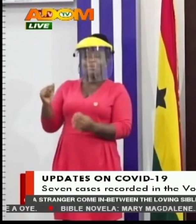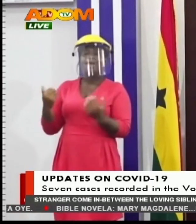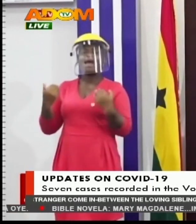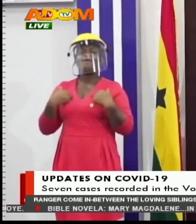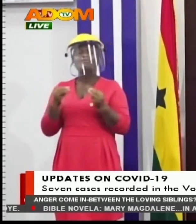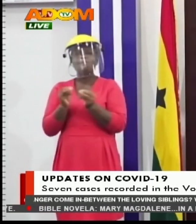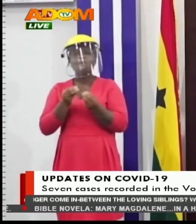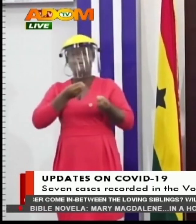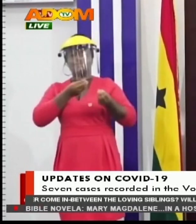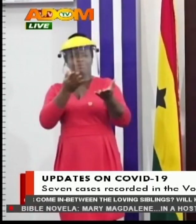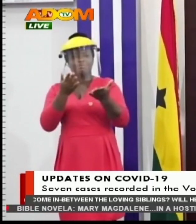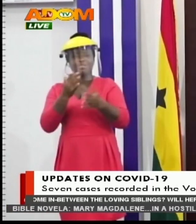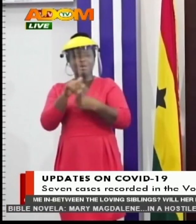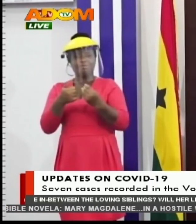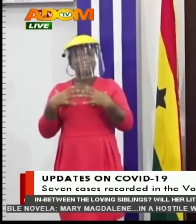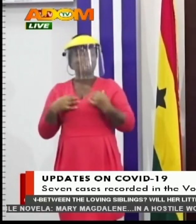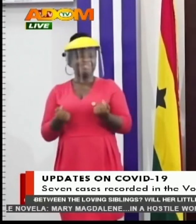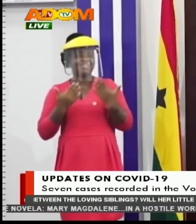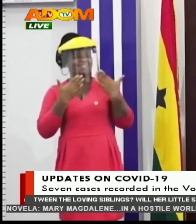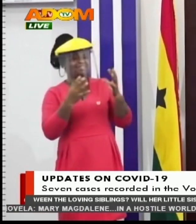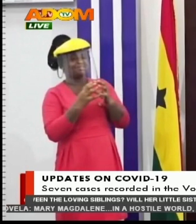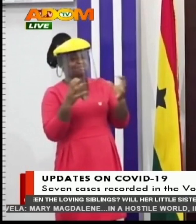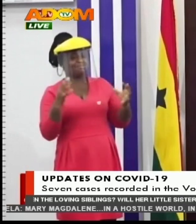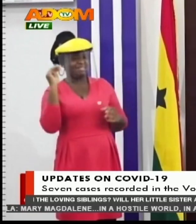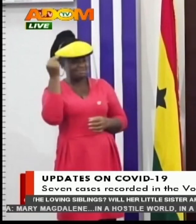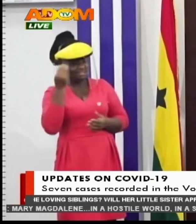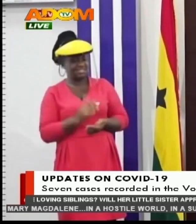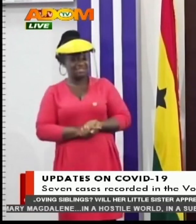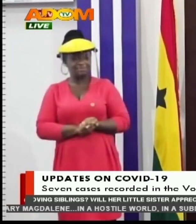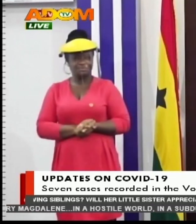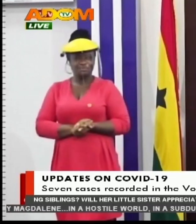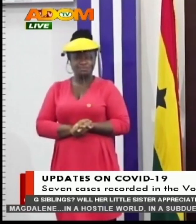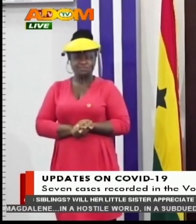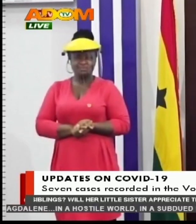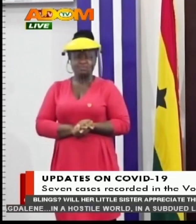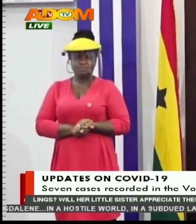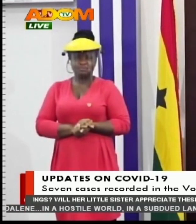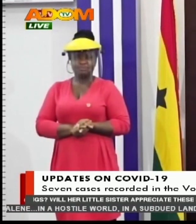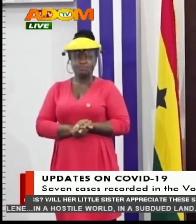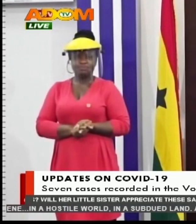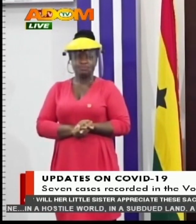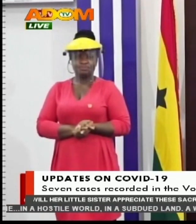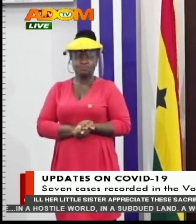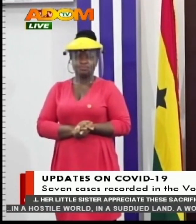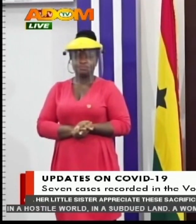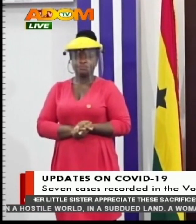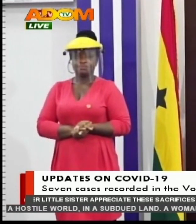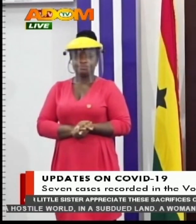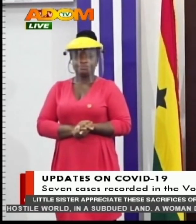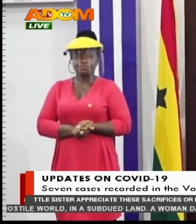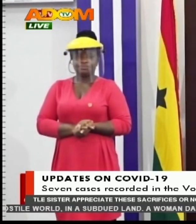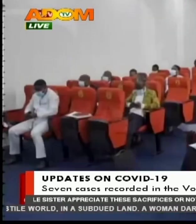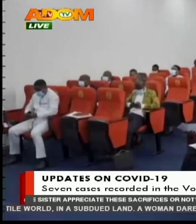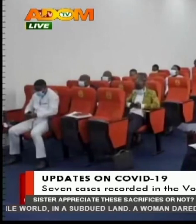Thank you very much, Director General, Ghana Health Service, Dr. Patrick Kuma Abuaji.